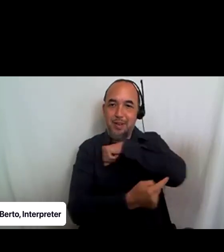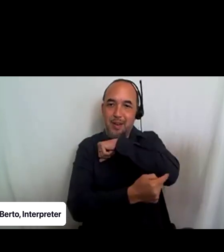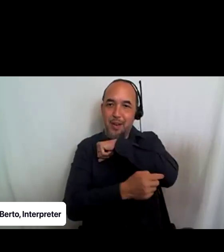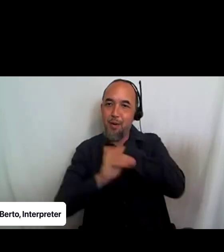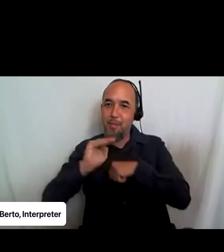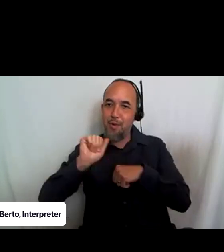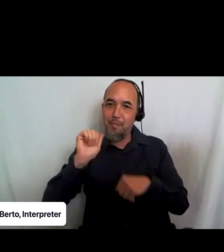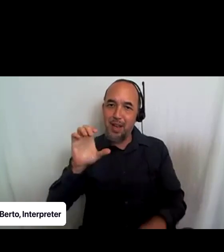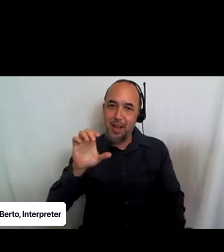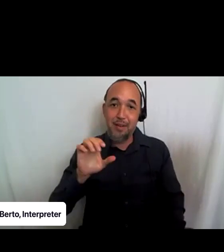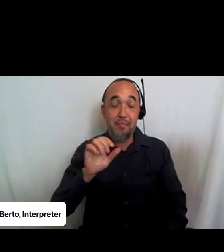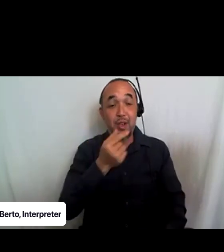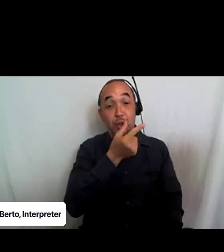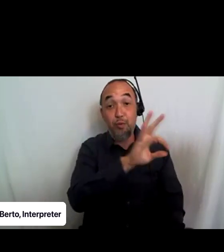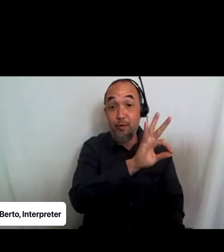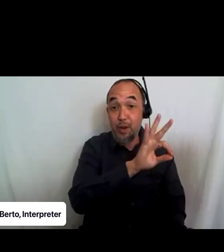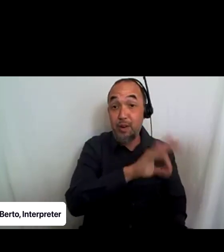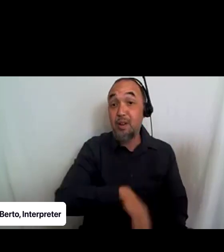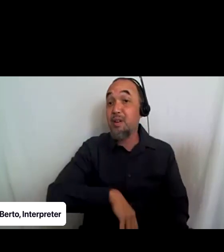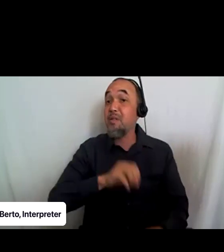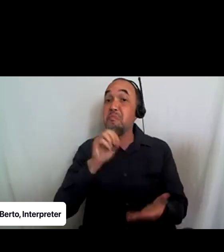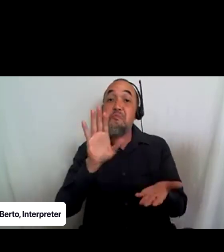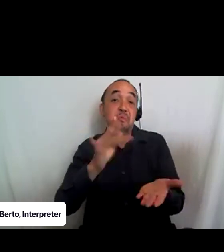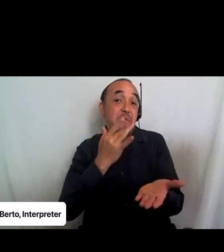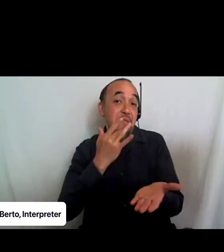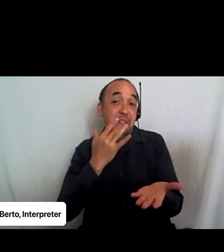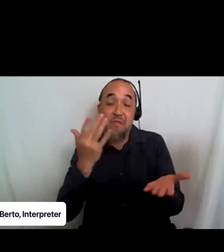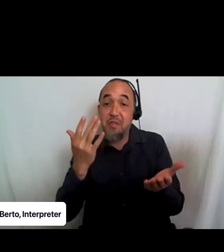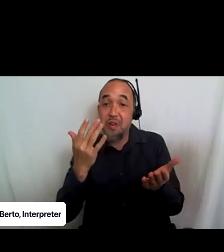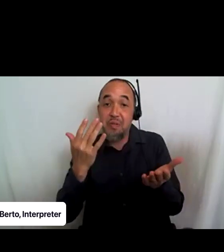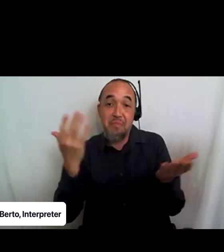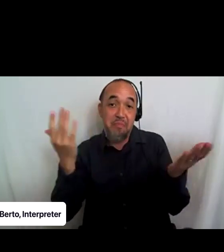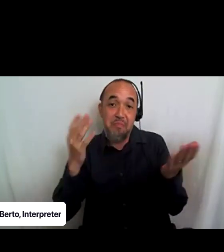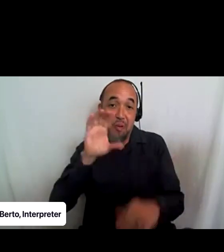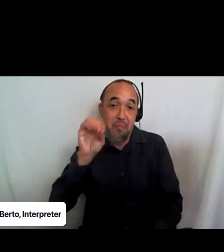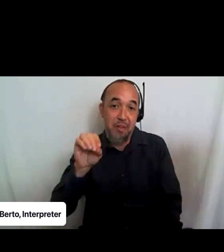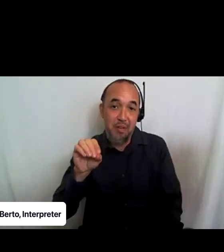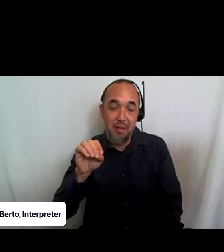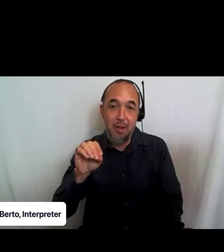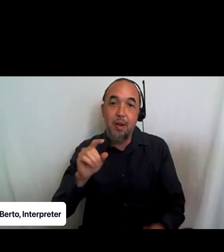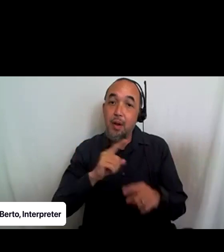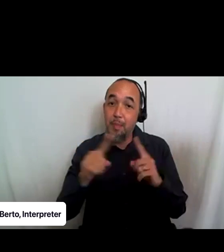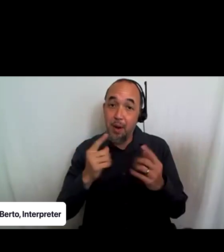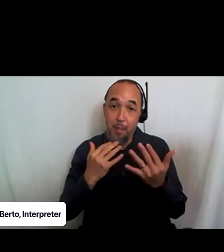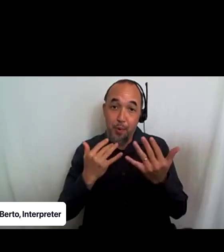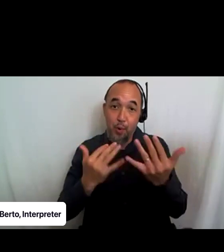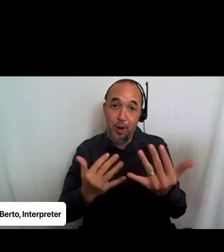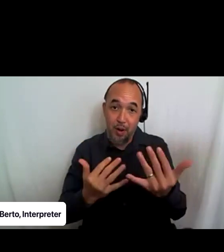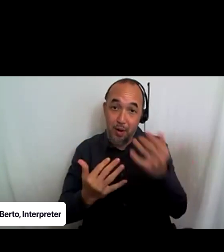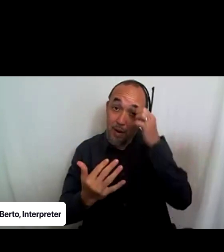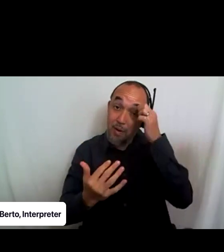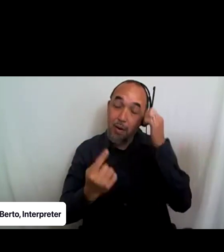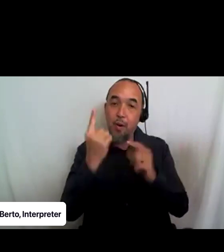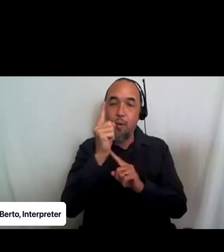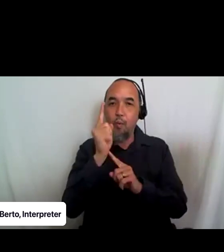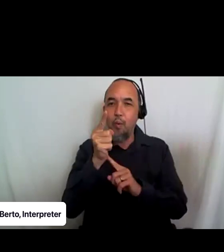You can use gluten-free. You can use your favorite brand. Whatever brand you use, just cook it or boil it 1 minute shy of